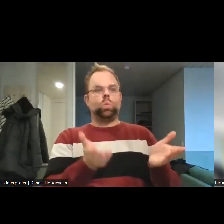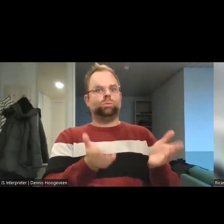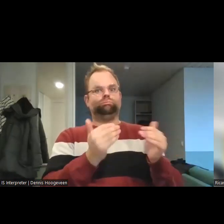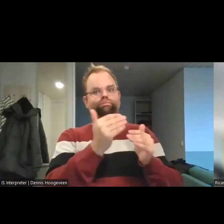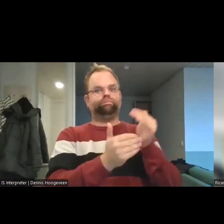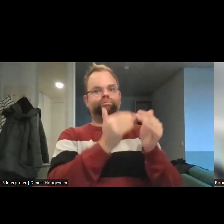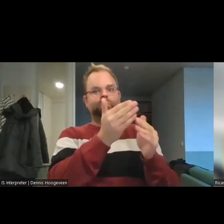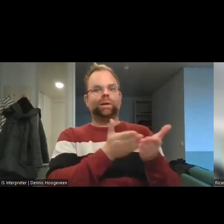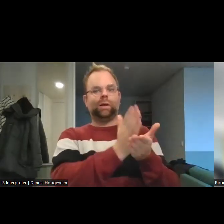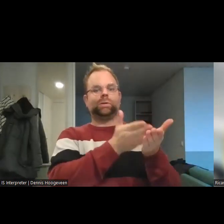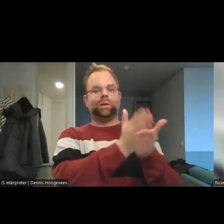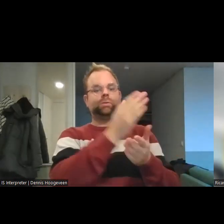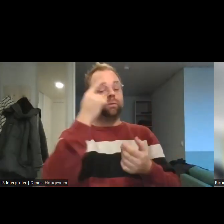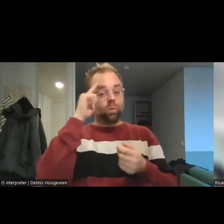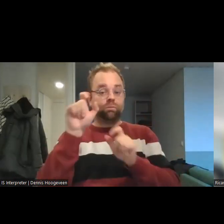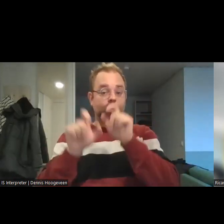freedom of movement as well.